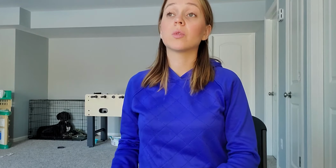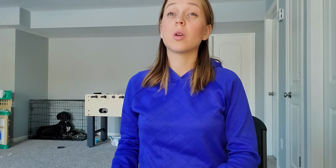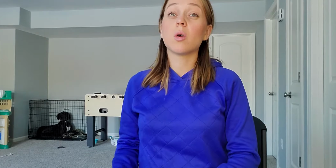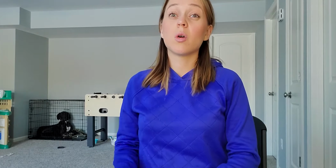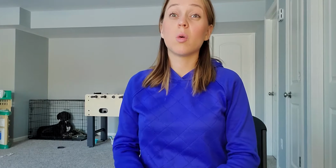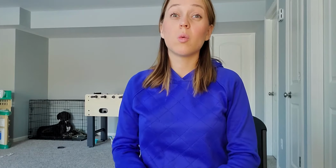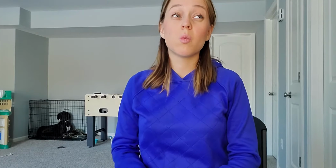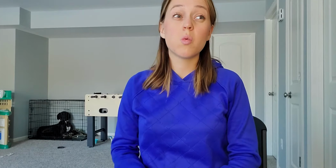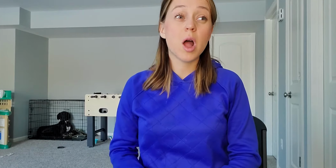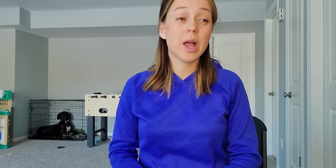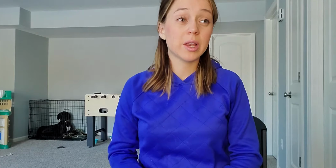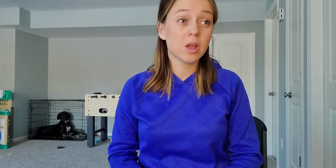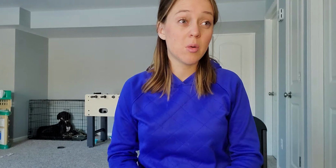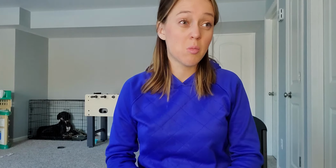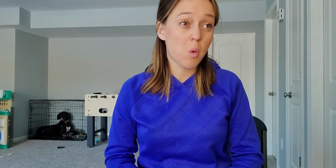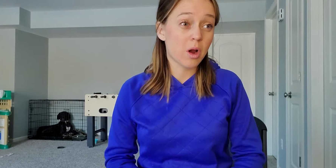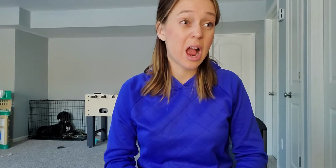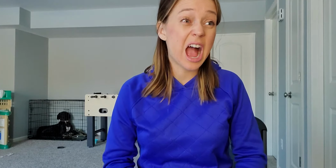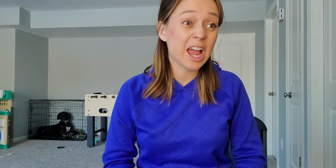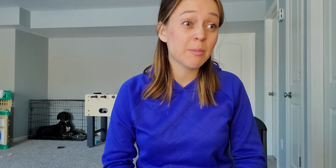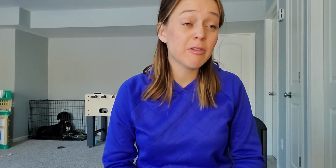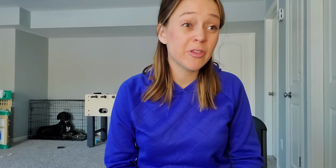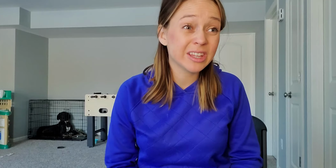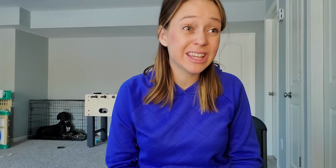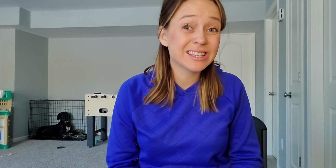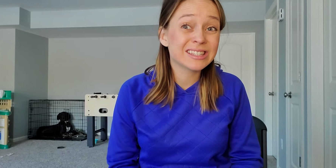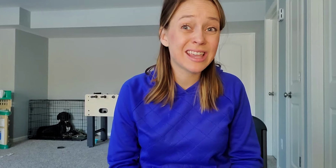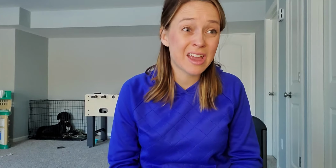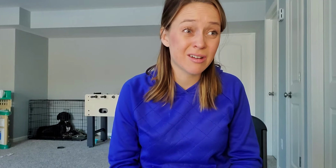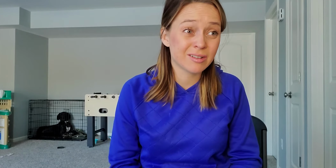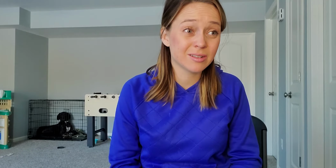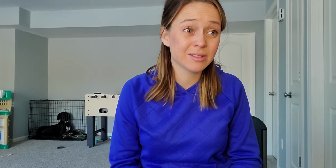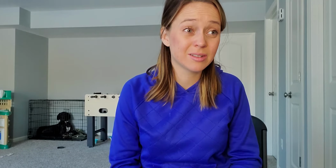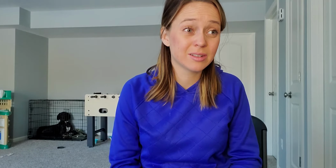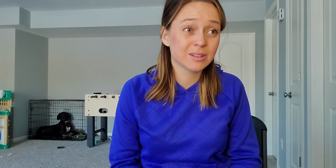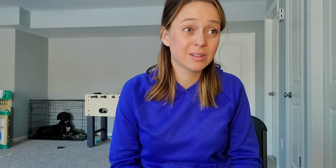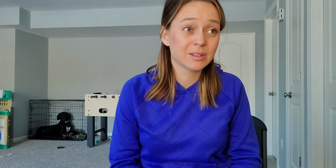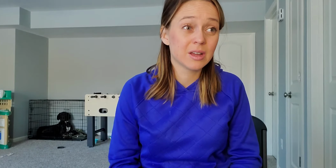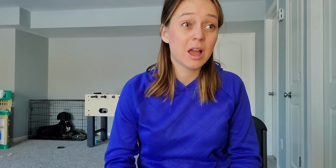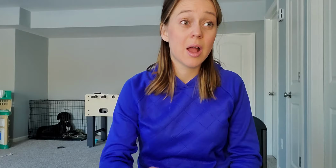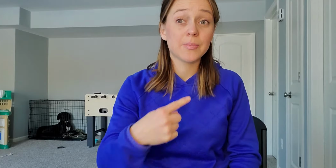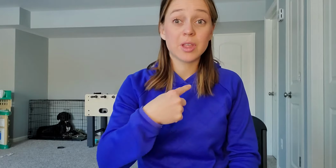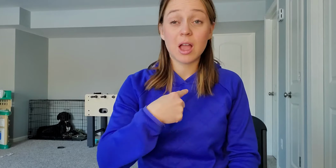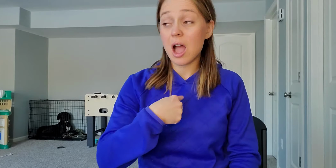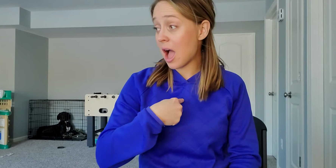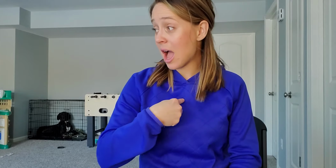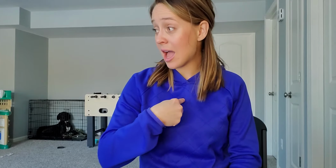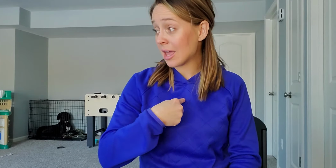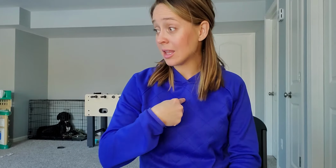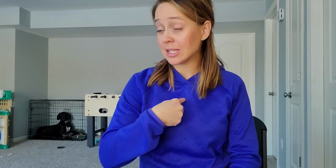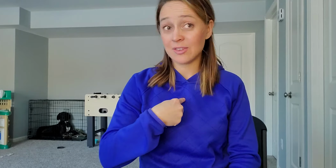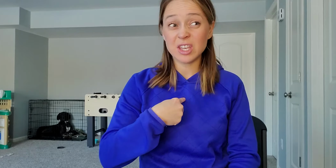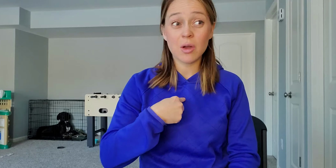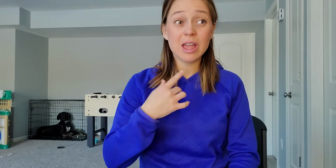hold me tight. One more. I'm feeling scared. Can I do it? Yeah. Let's see if they know it.